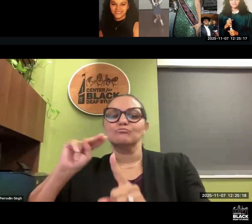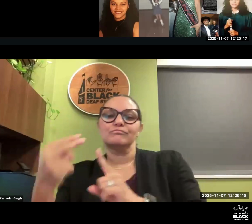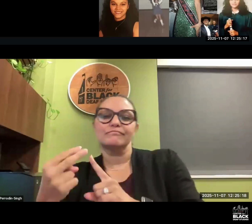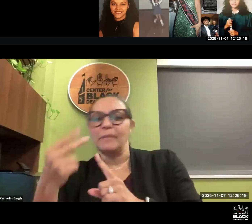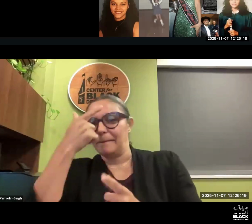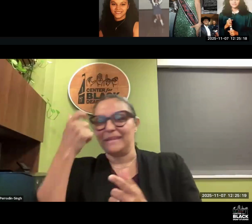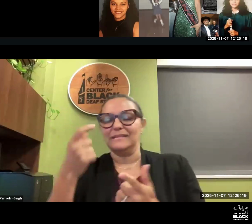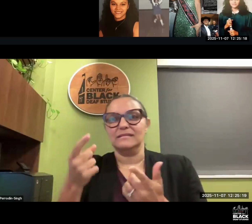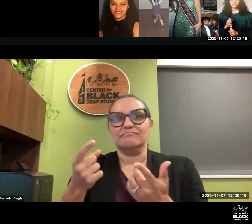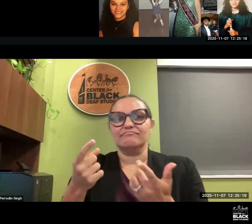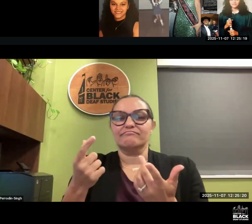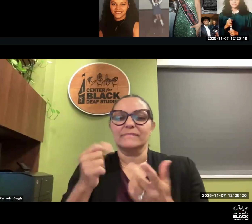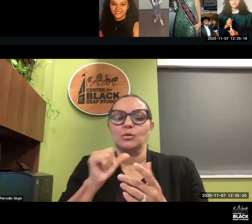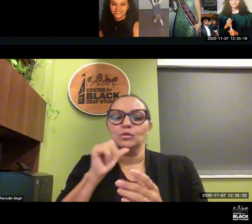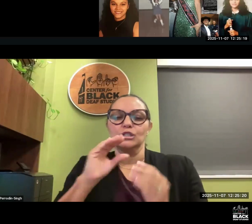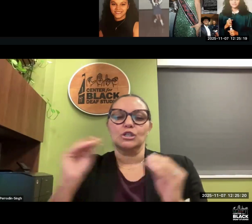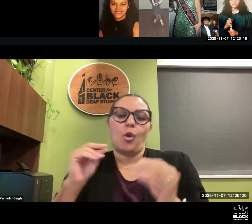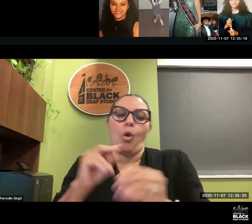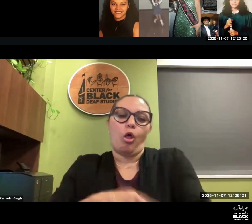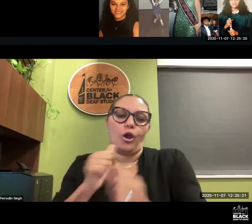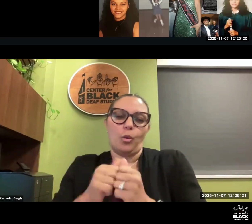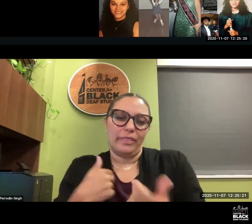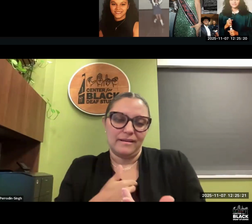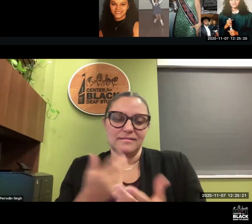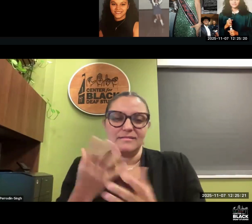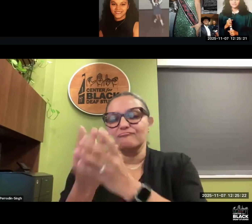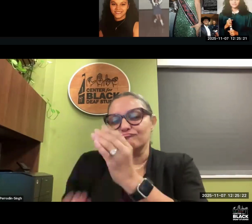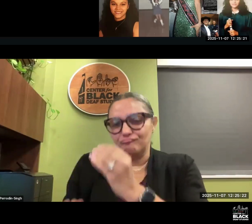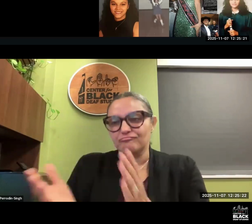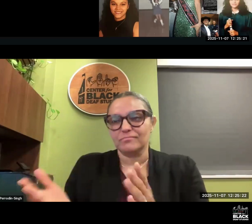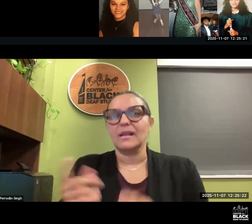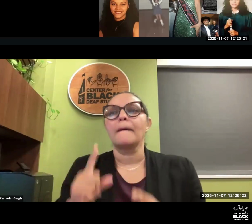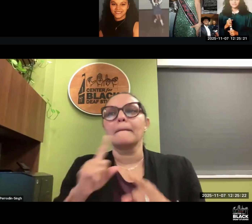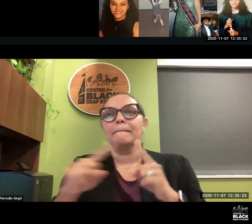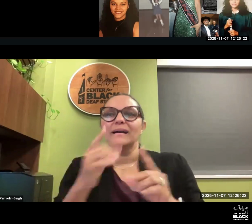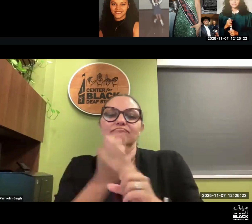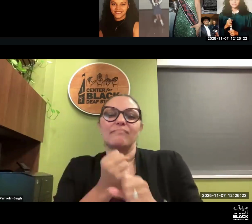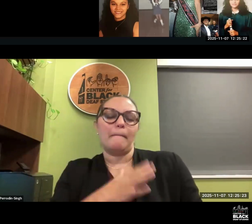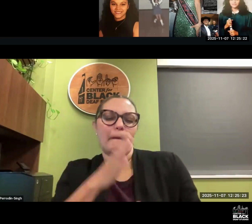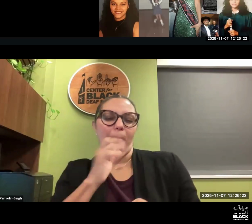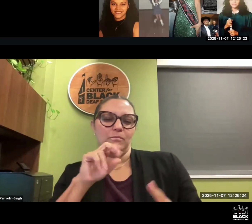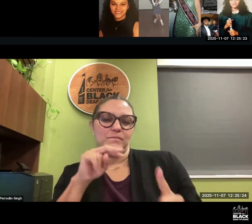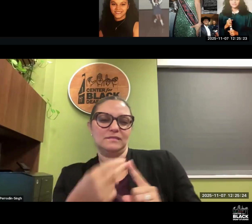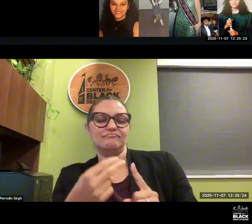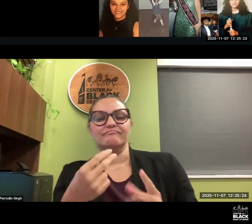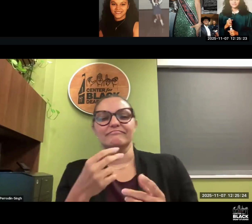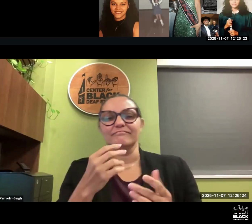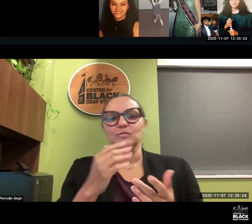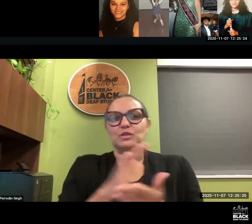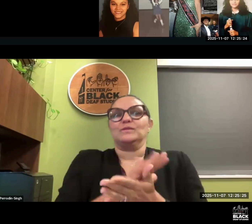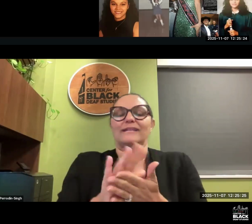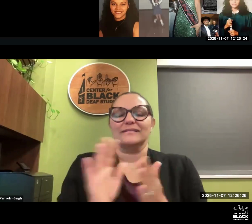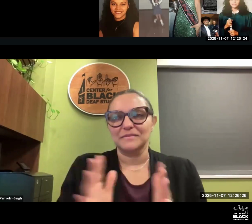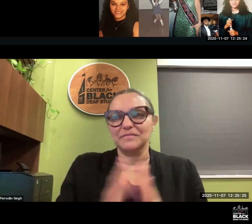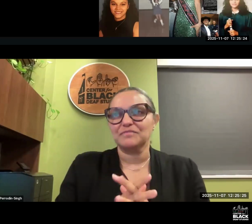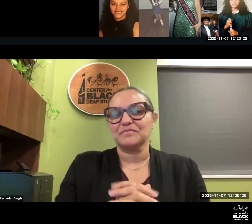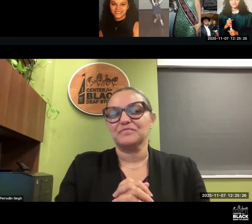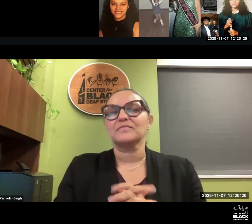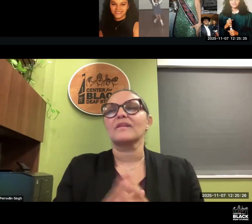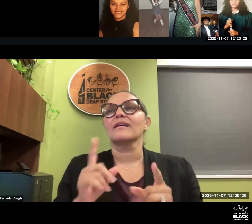my father's perspective on this story because, unfortunately, he's no longer with us. He has since passed. But it was